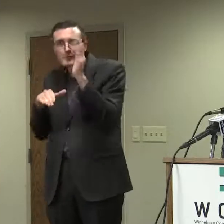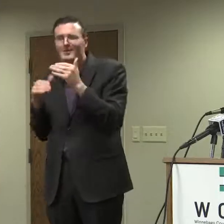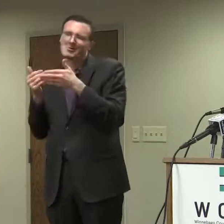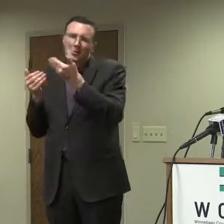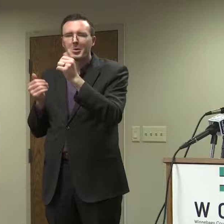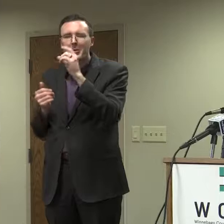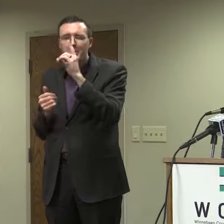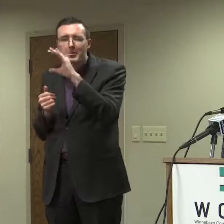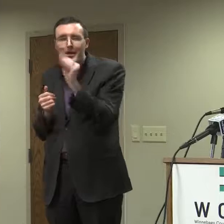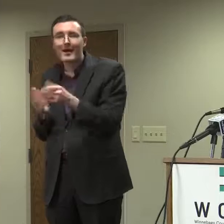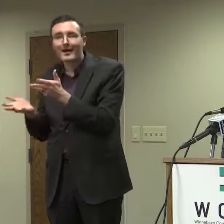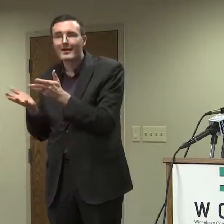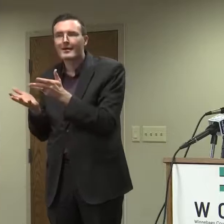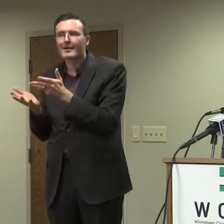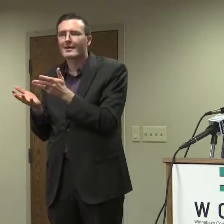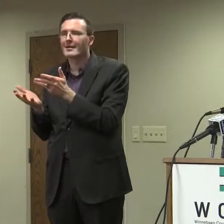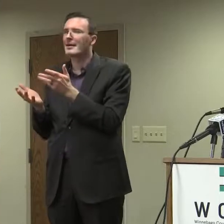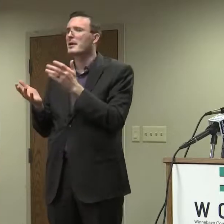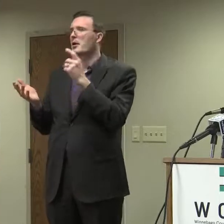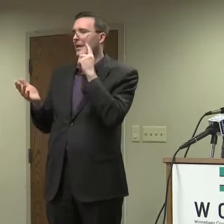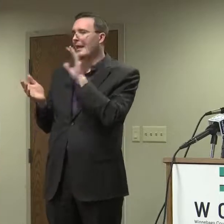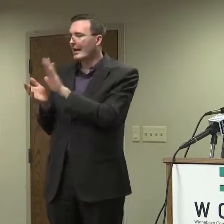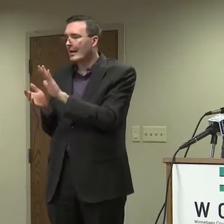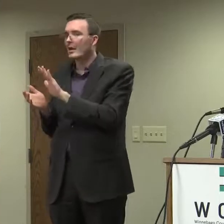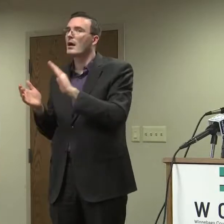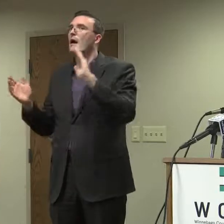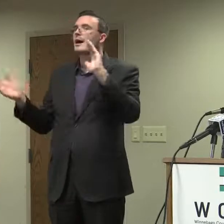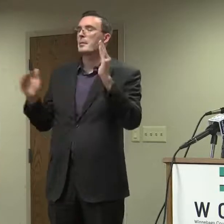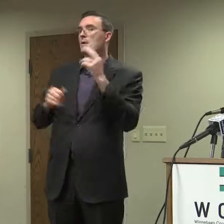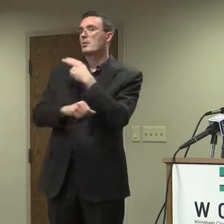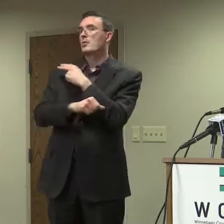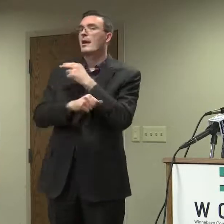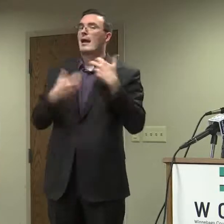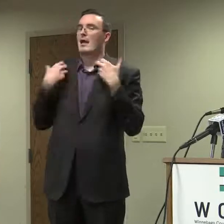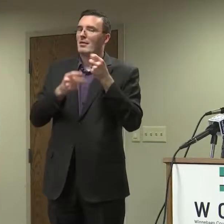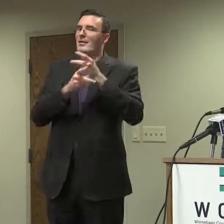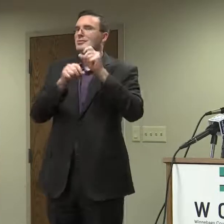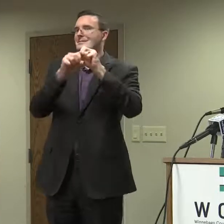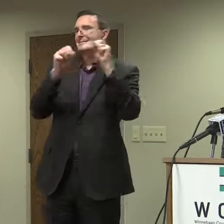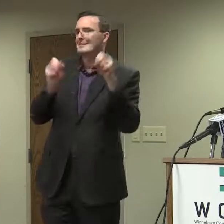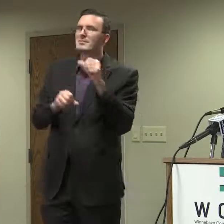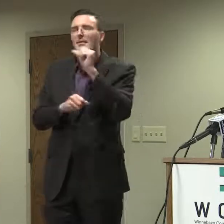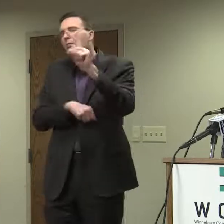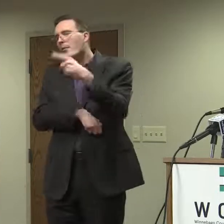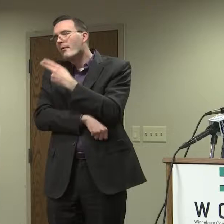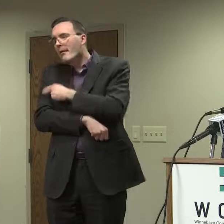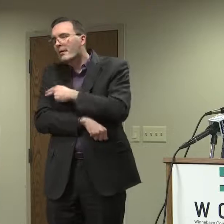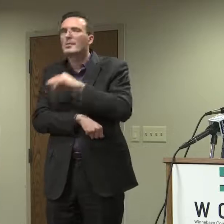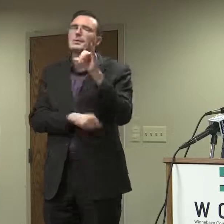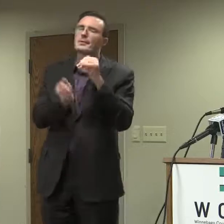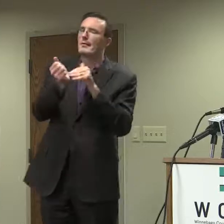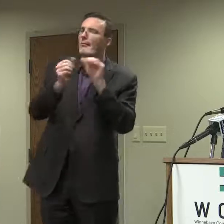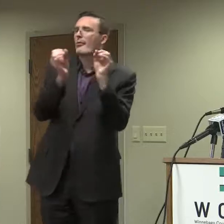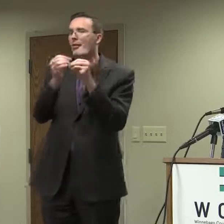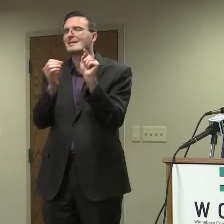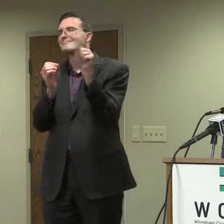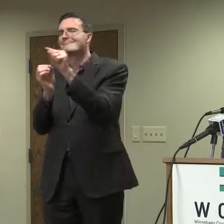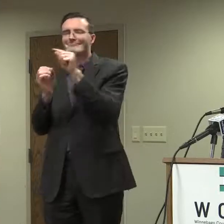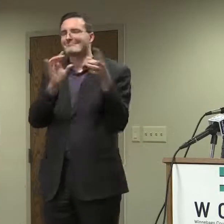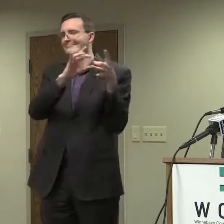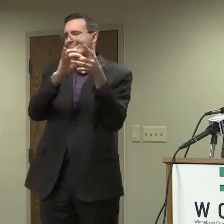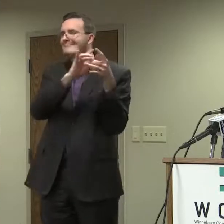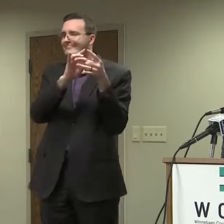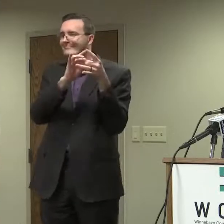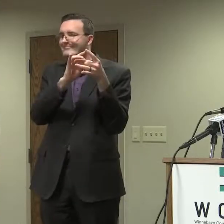think about the healthcare systems, and they're not just hospitals, I should say healthcare systems, are combing through those records and then pulling individuals